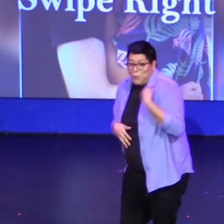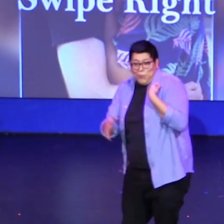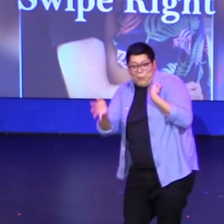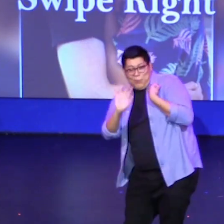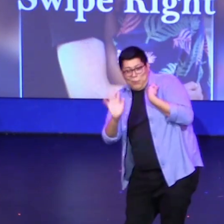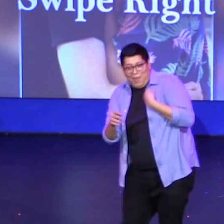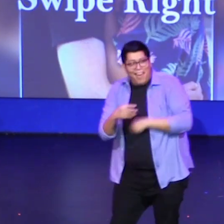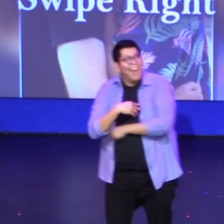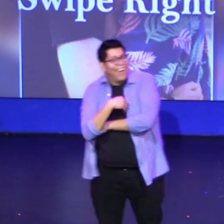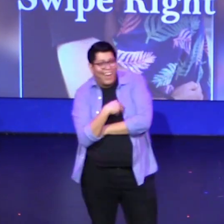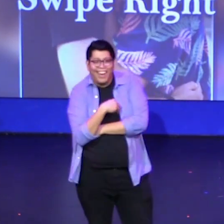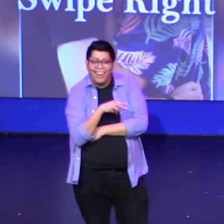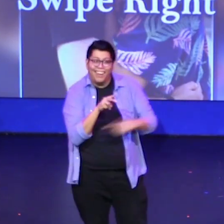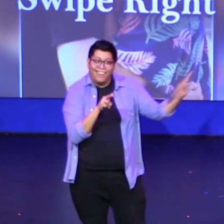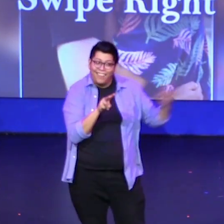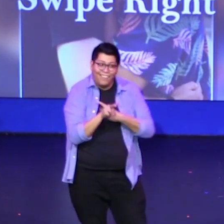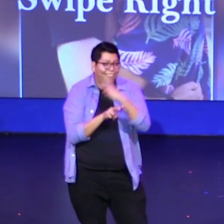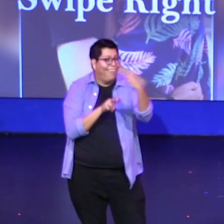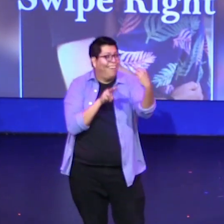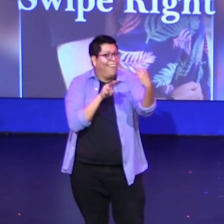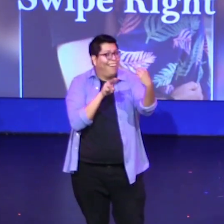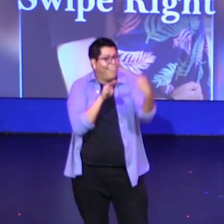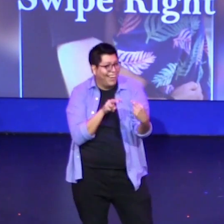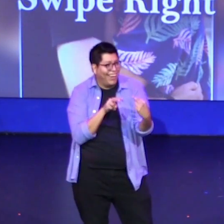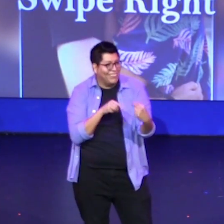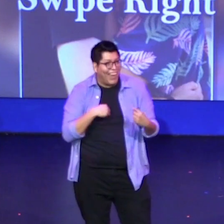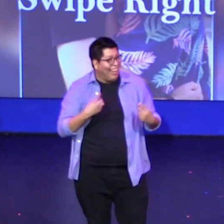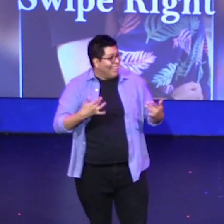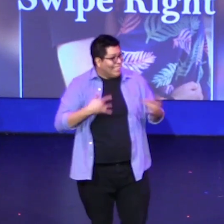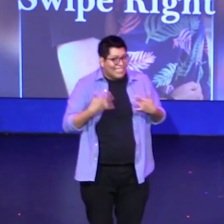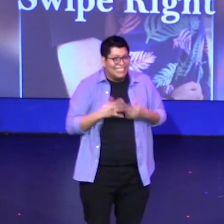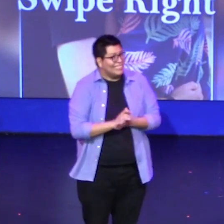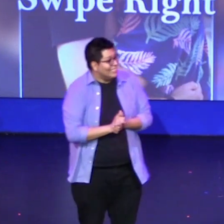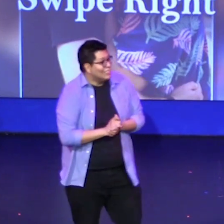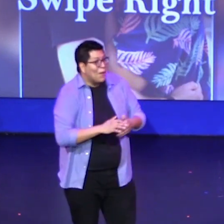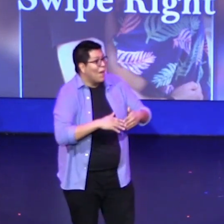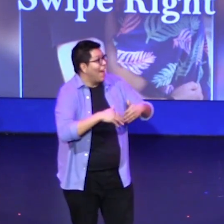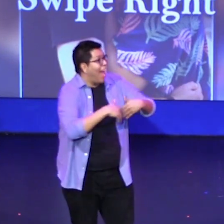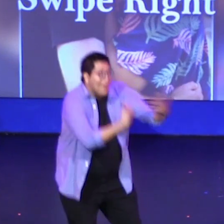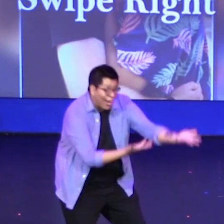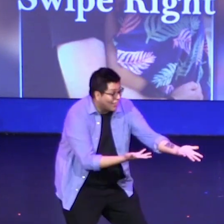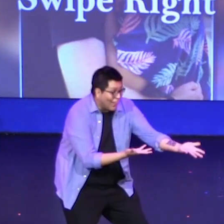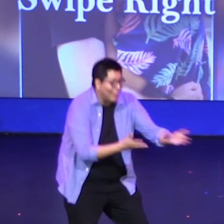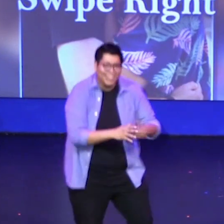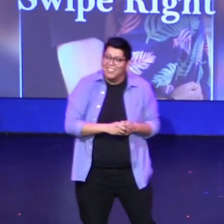her down. She notices me, so we lock eyes, and I